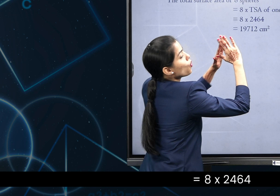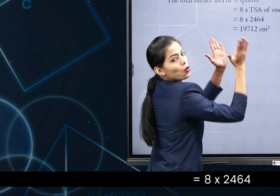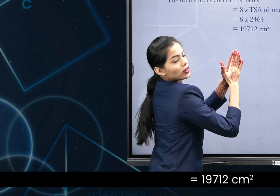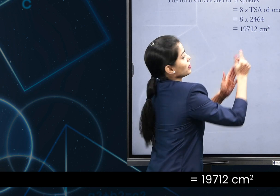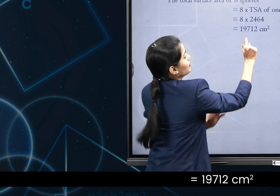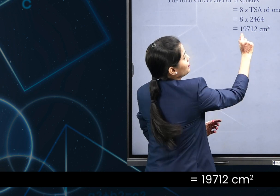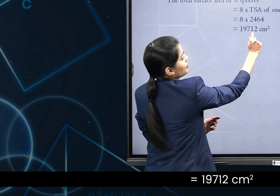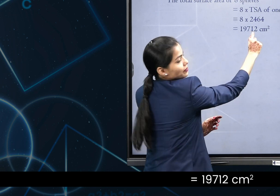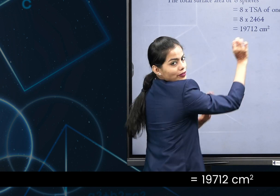is equal to